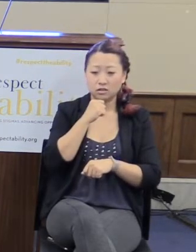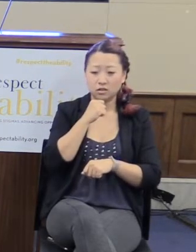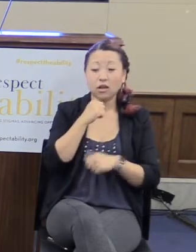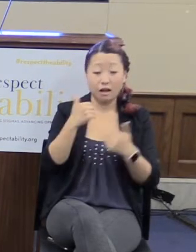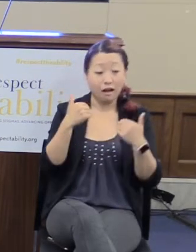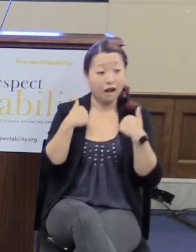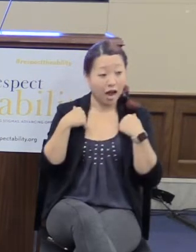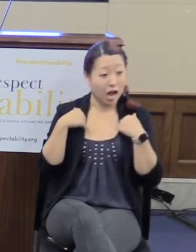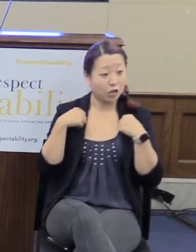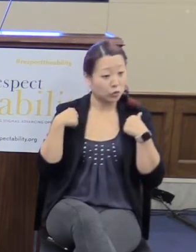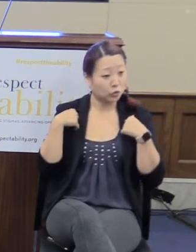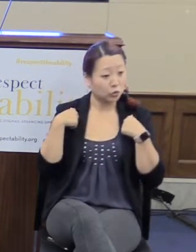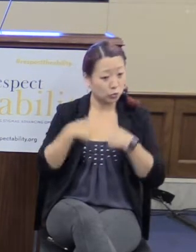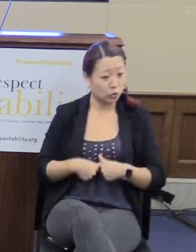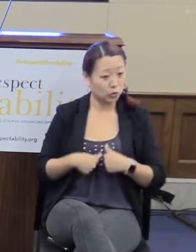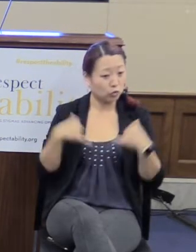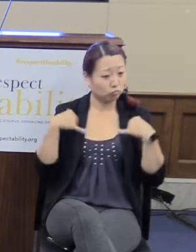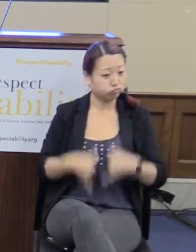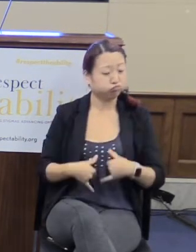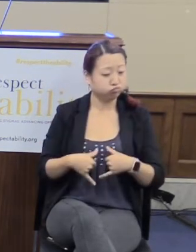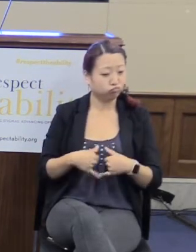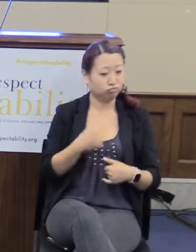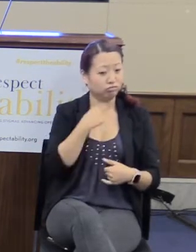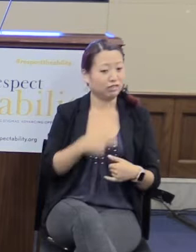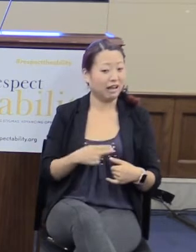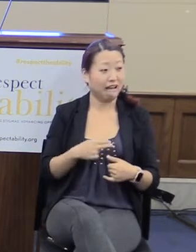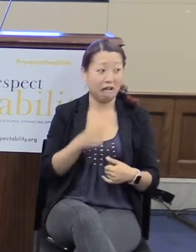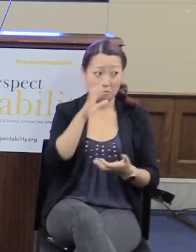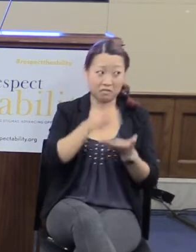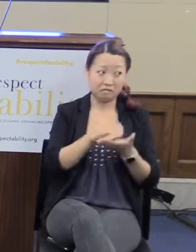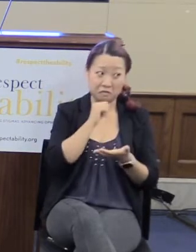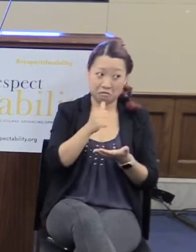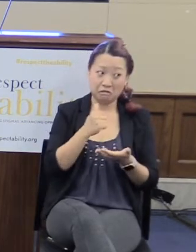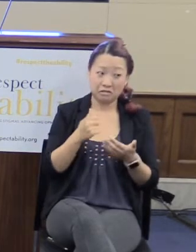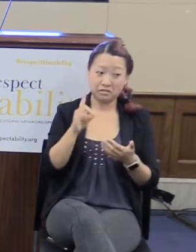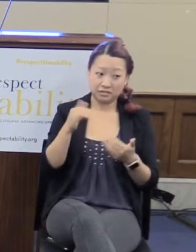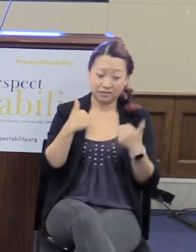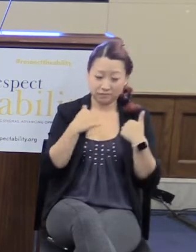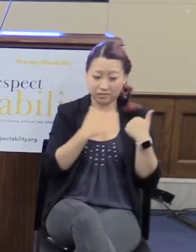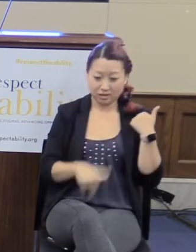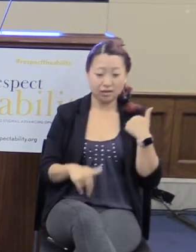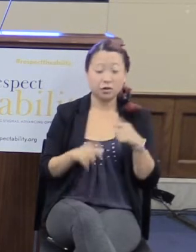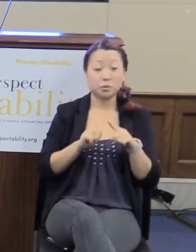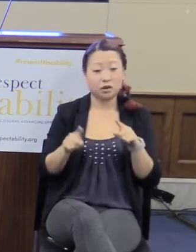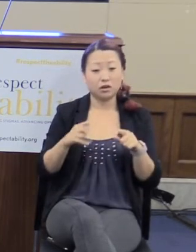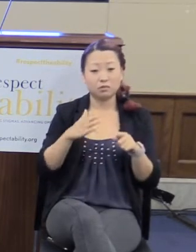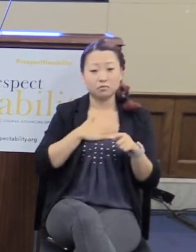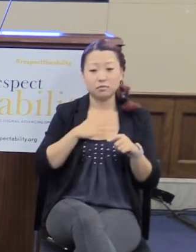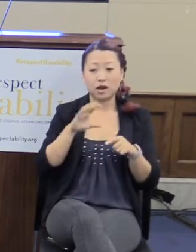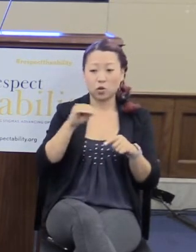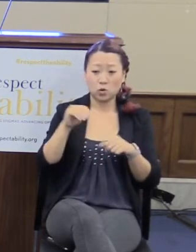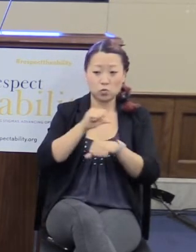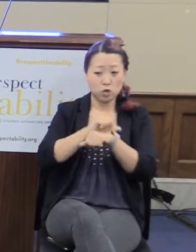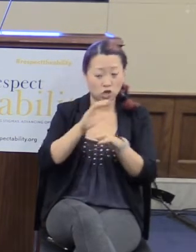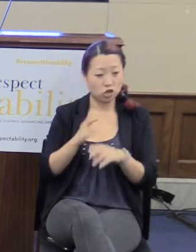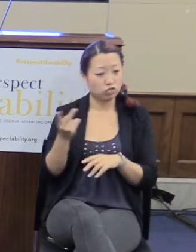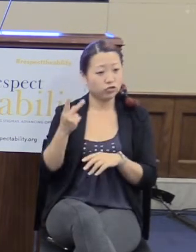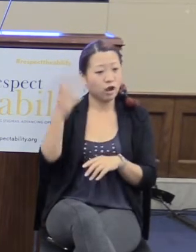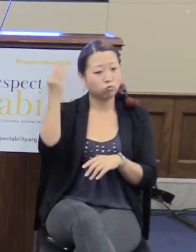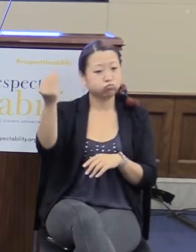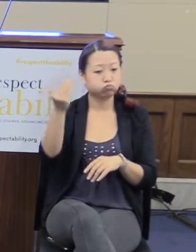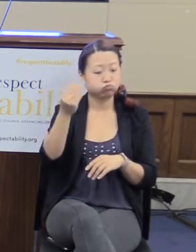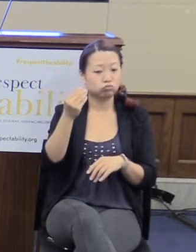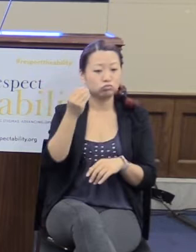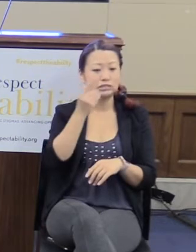believe it or not, Jennifer. And so my coworker and I, so we went out for dinner, and we had this